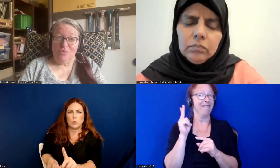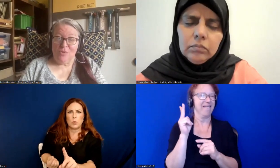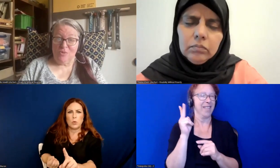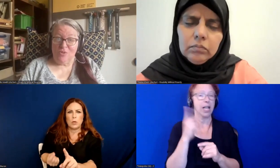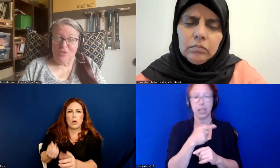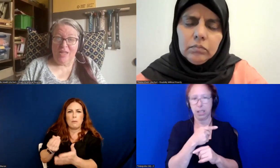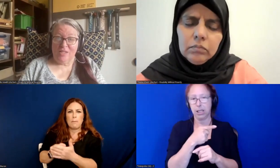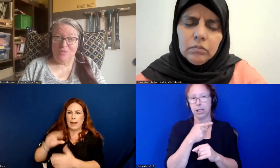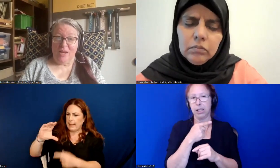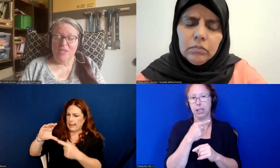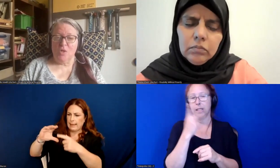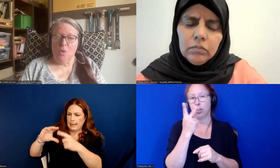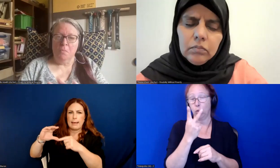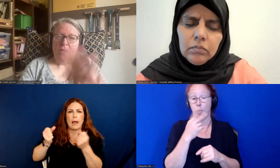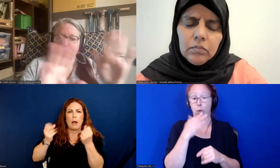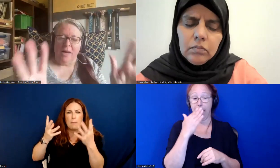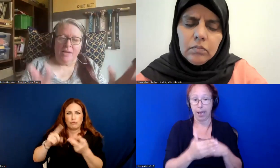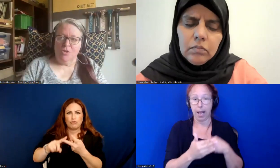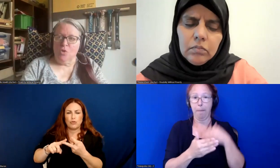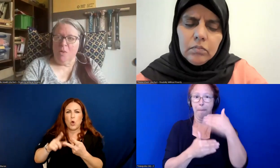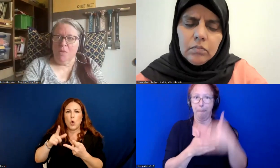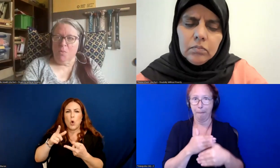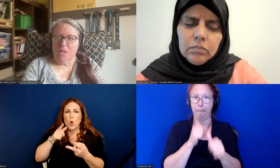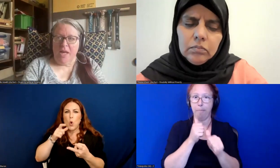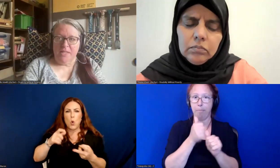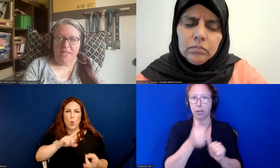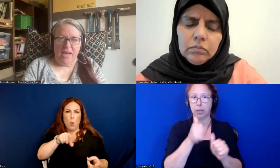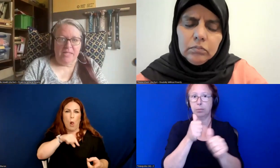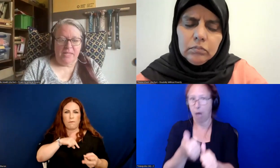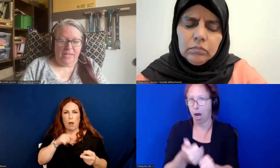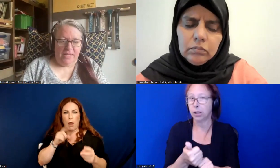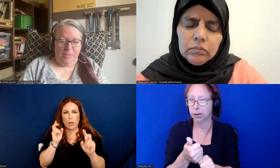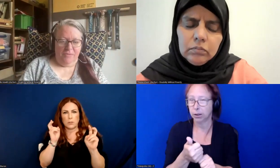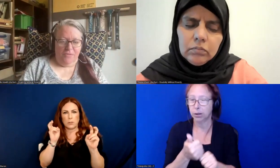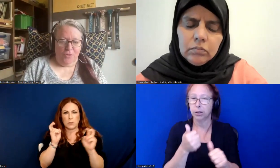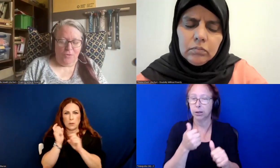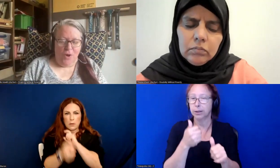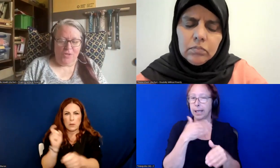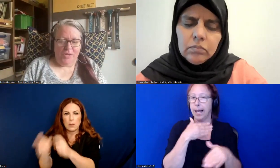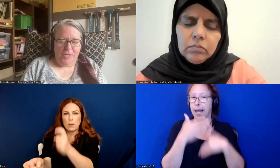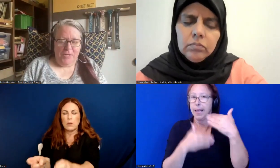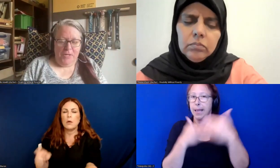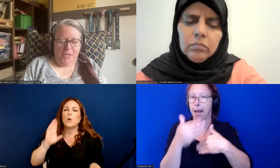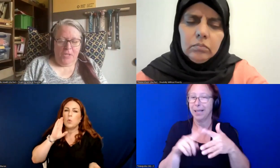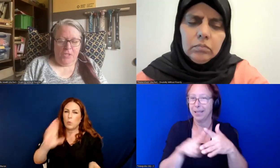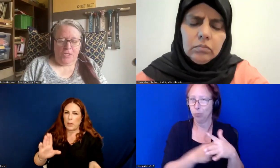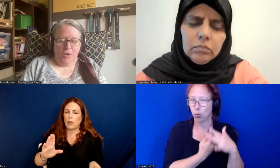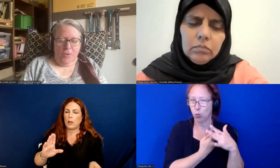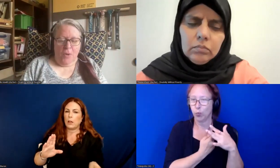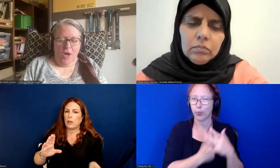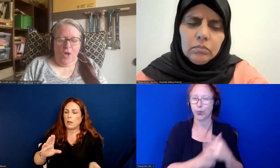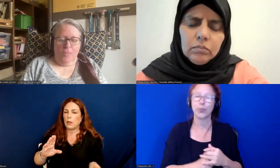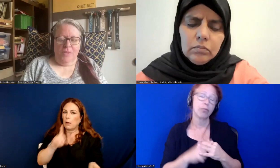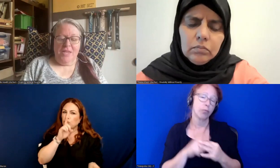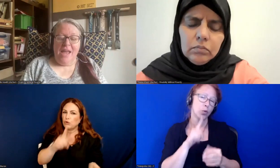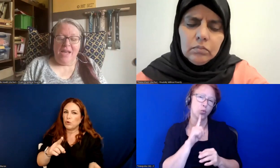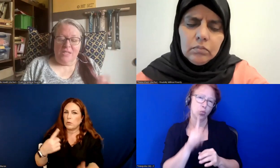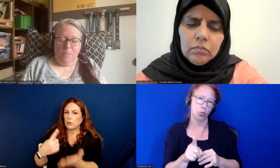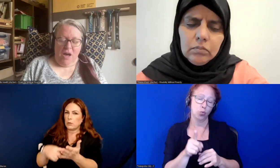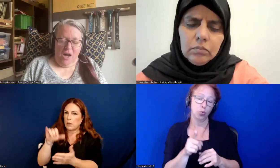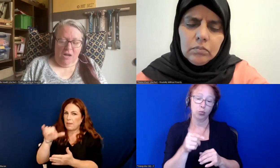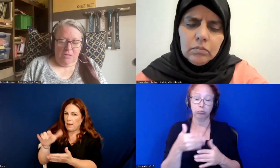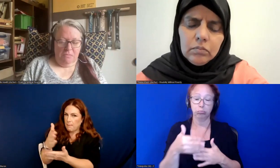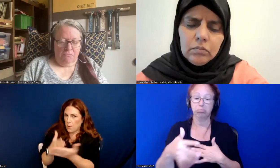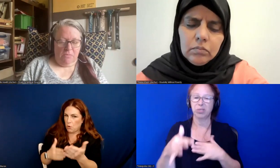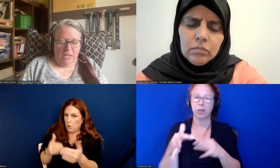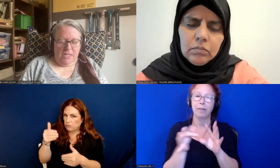and all of those sorts of things, right? So, and I'm sure we'll get to that a little bit further on. So the